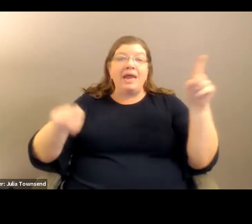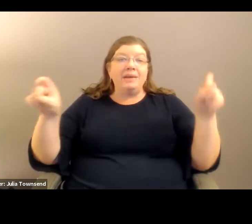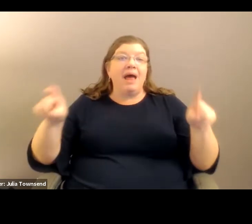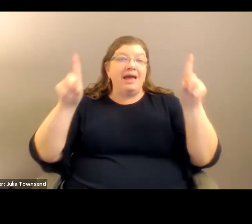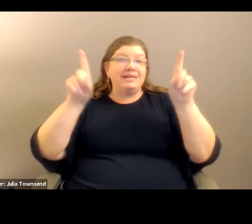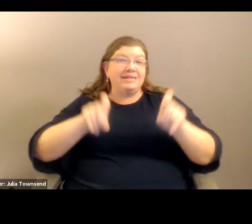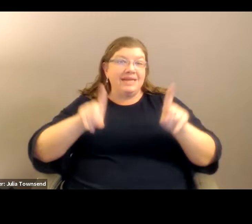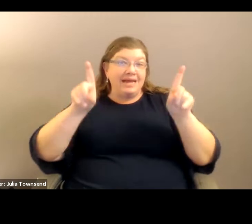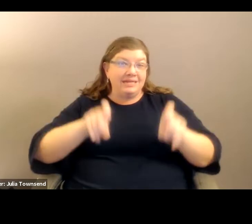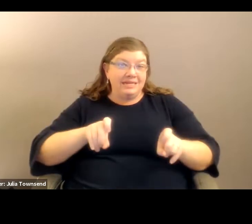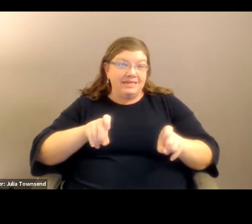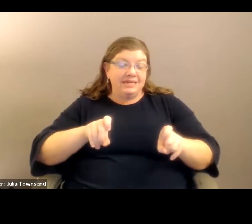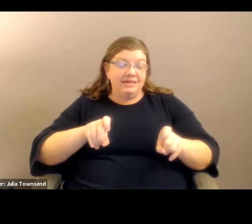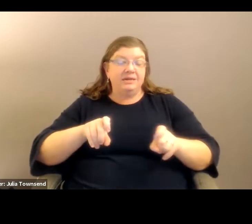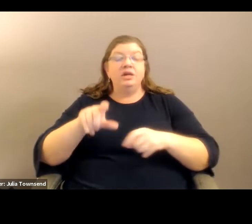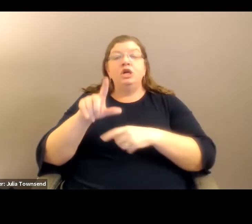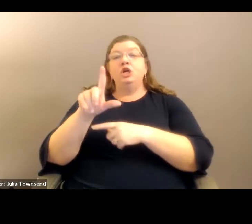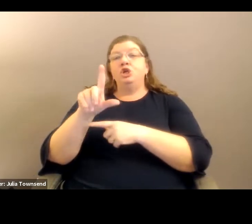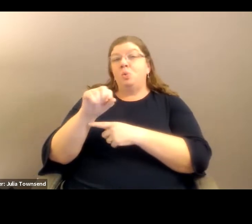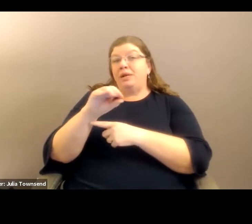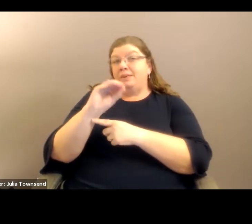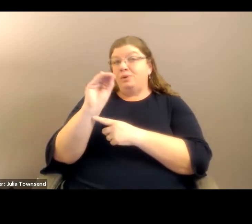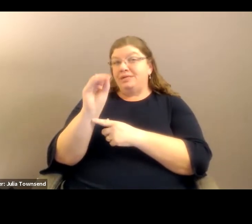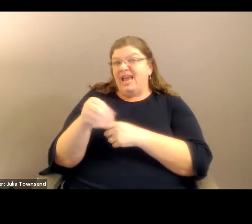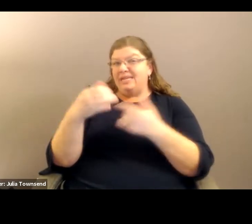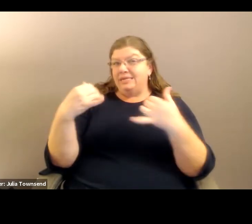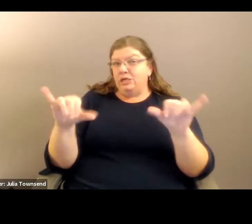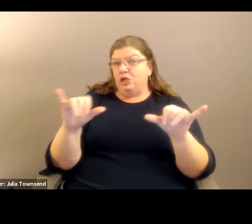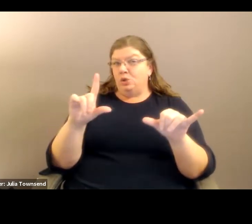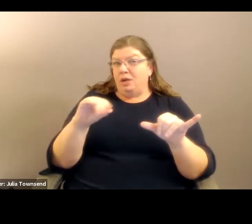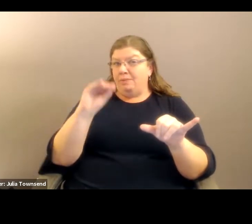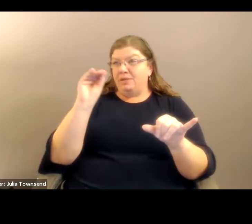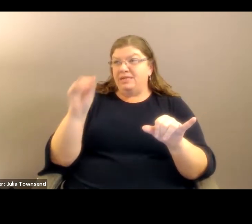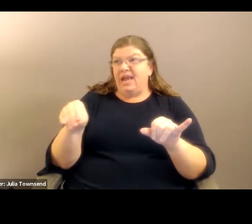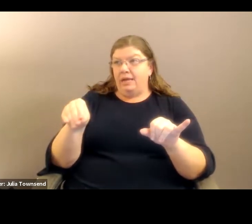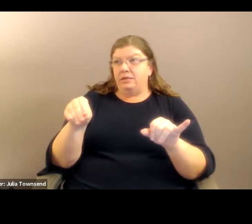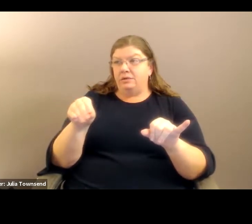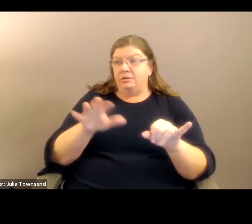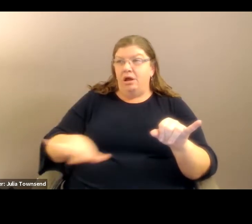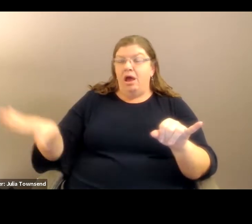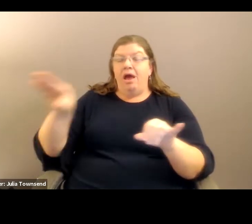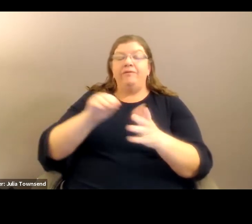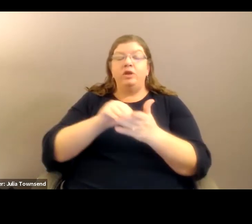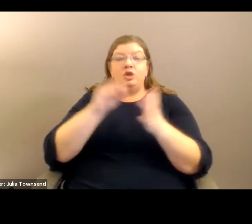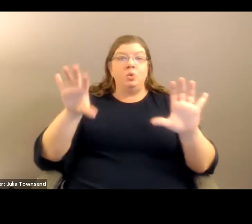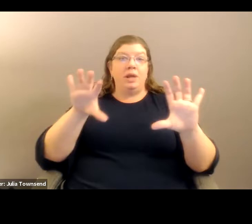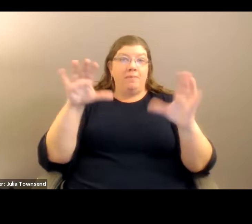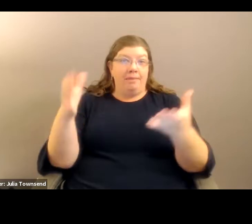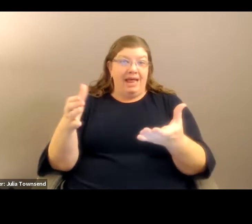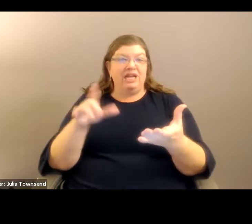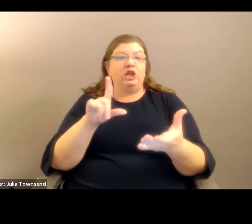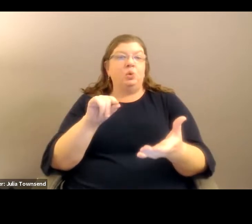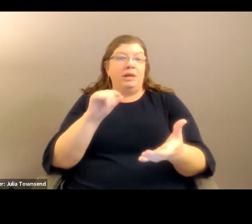testing. We're doing 20%, we're still doing 20% of our student population. The group close